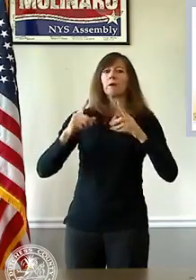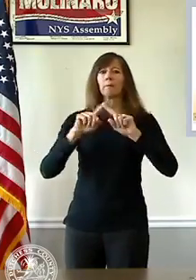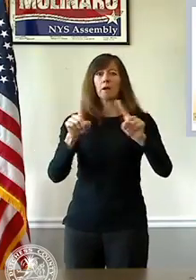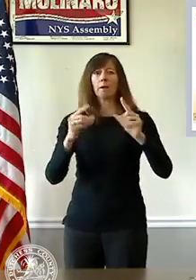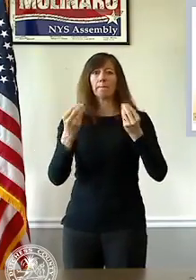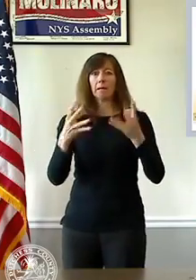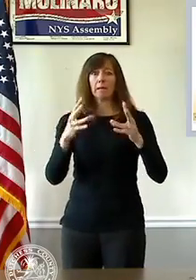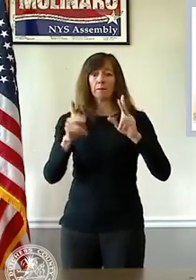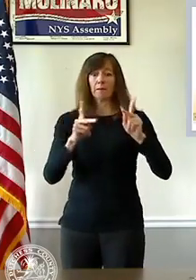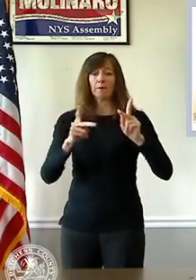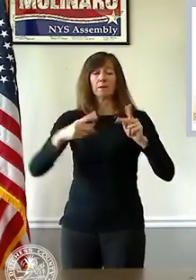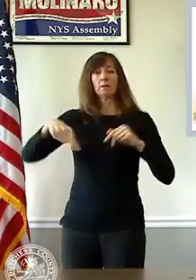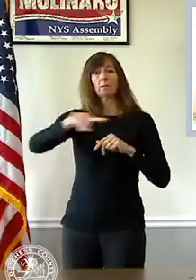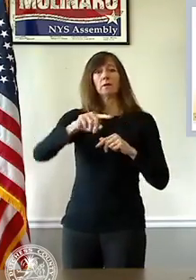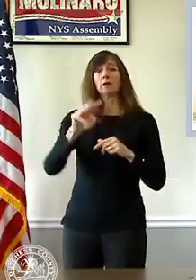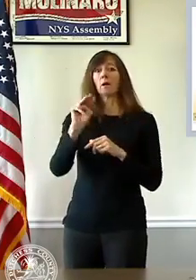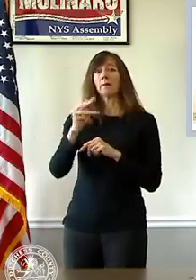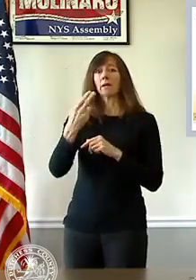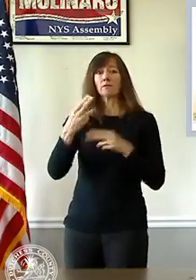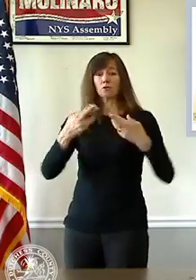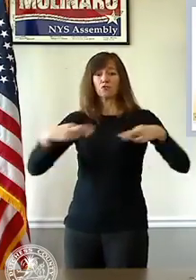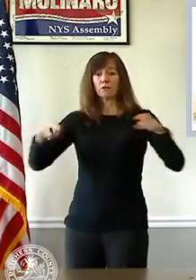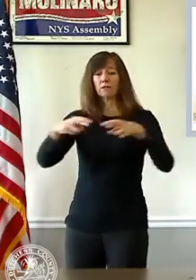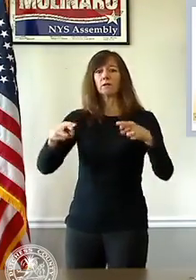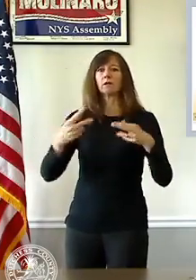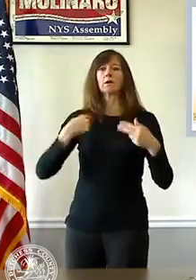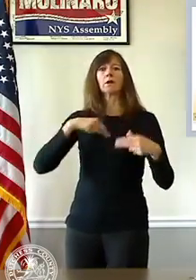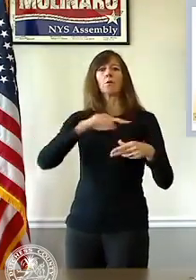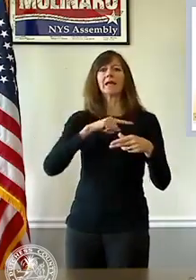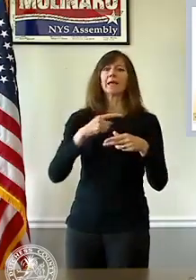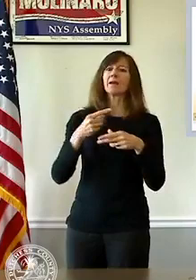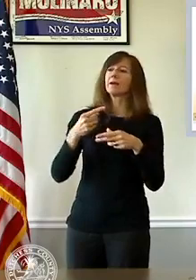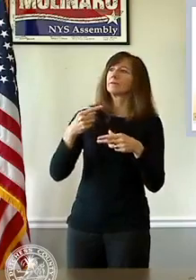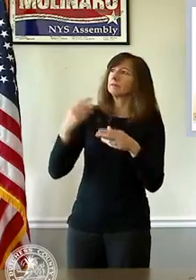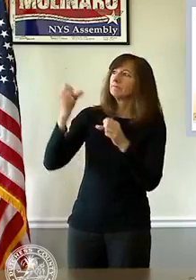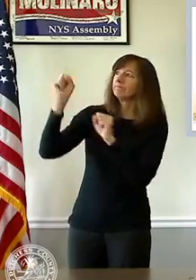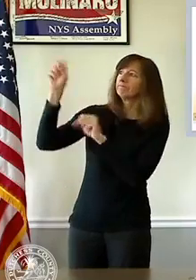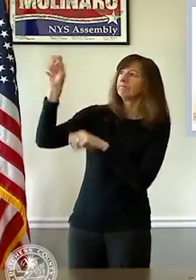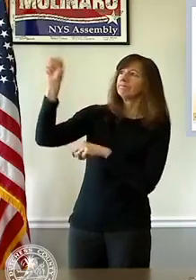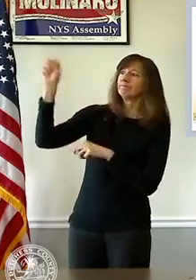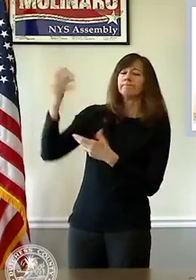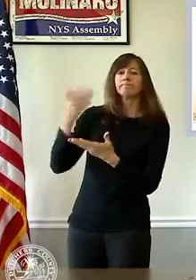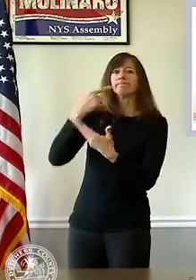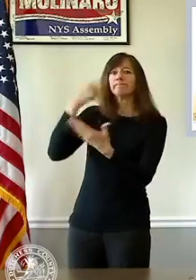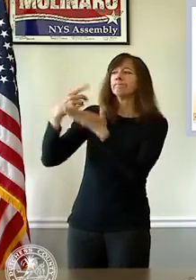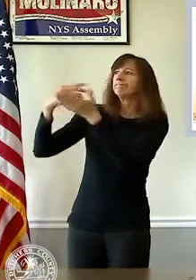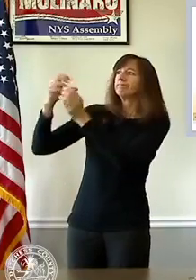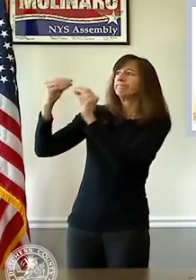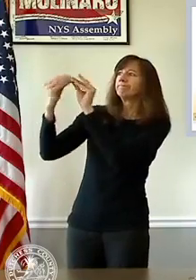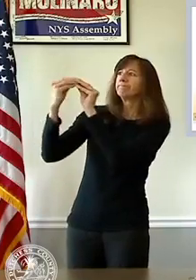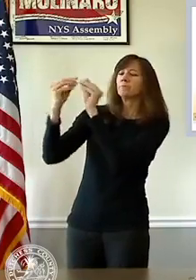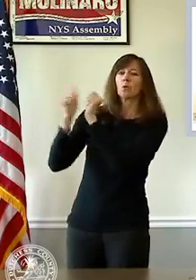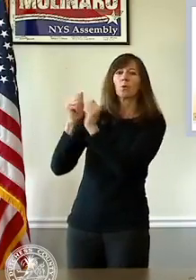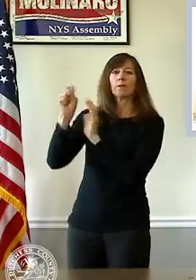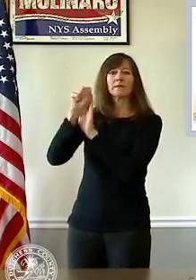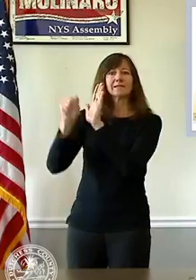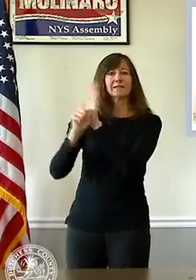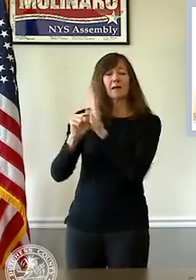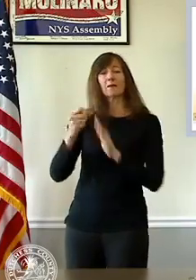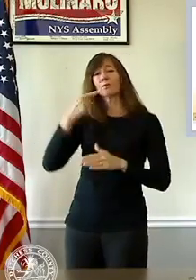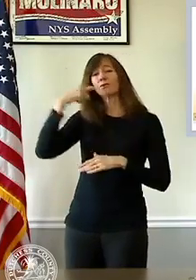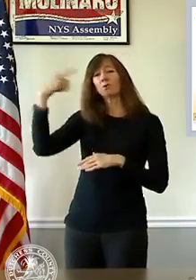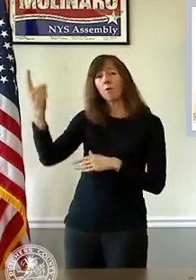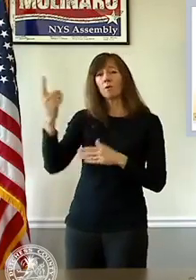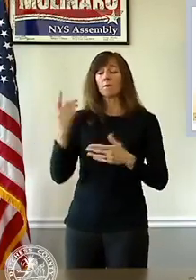us have verbally said that and have argued these last several days that based on the data and based on our public